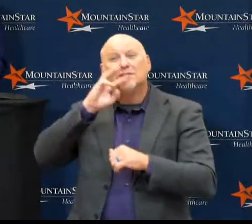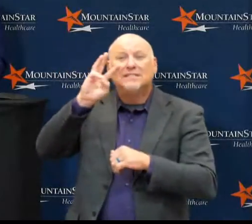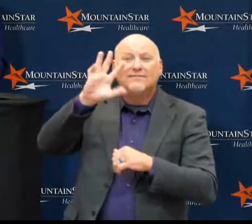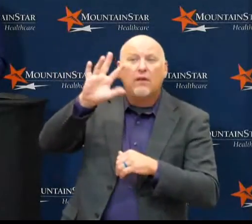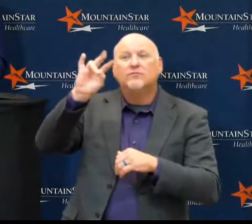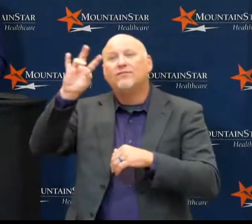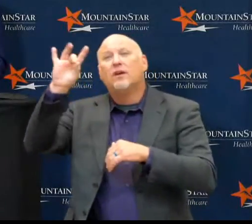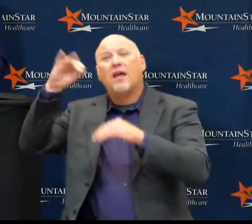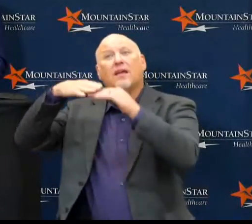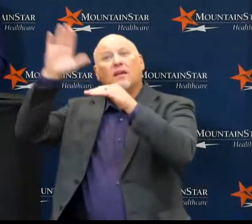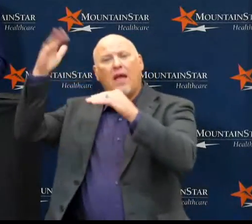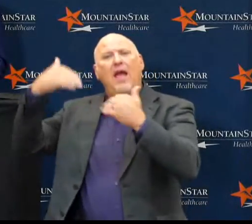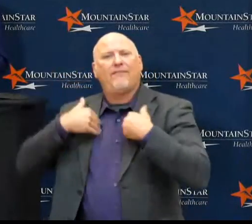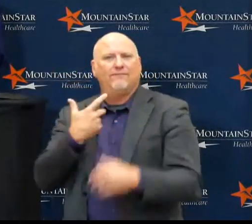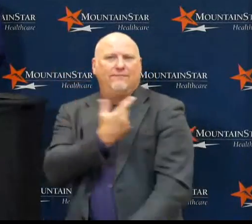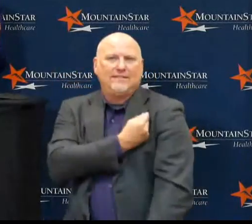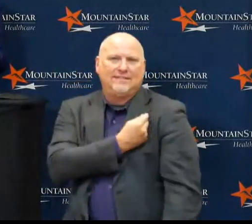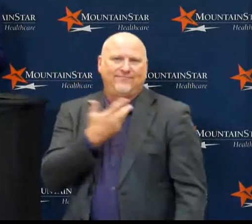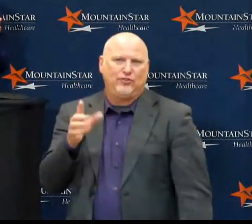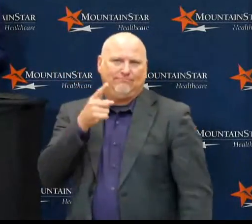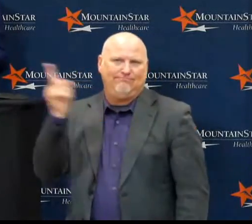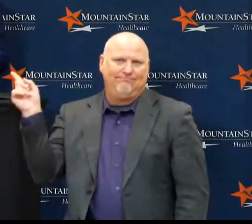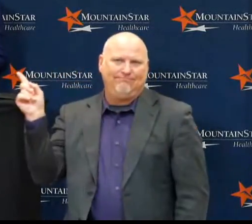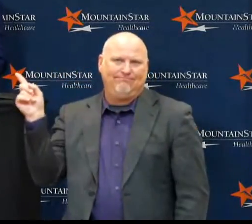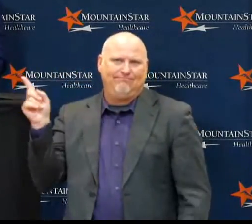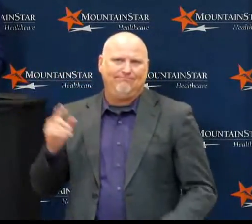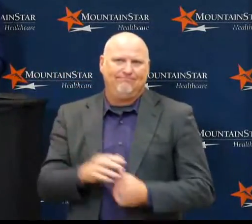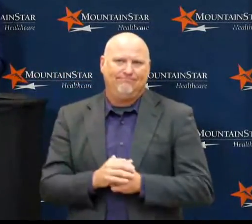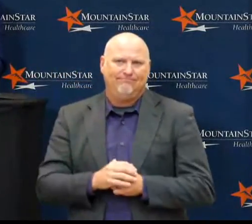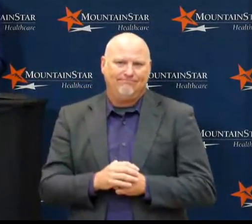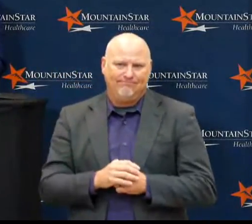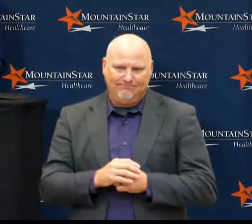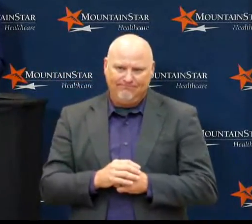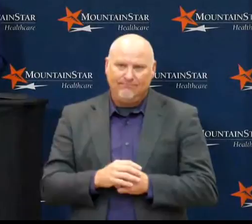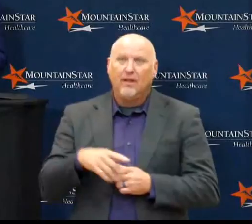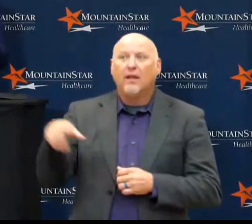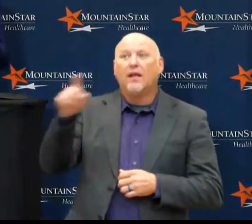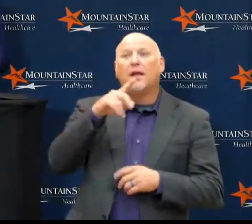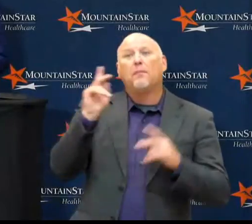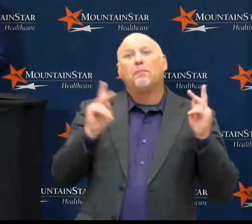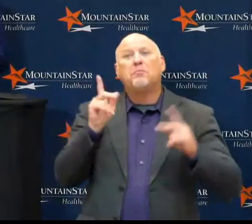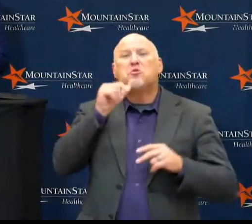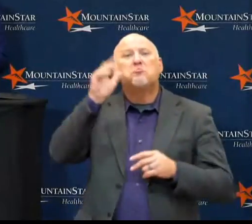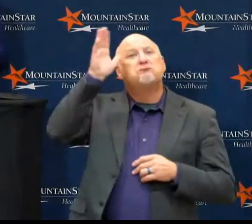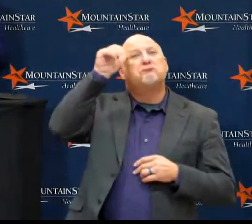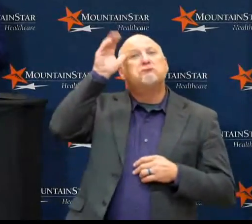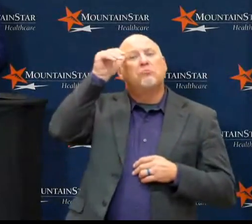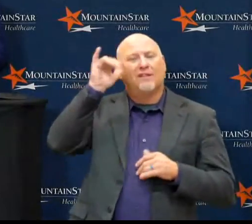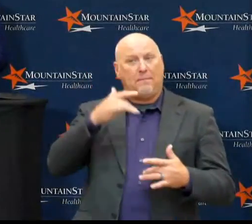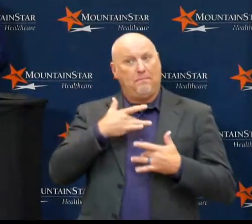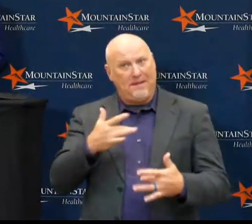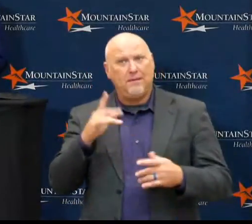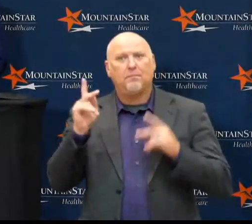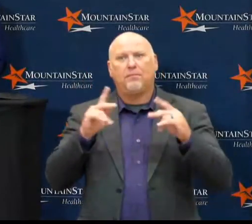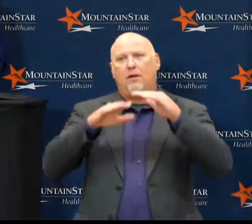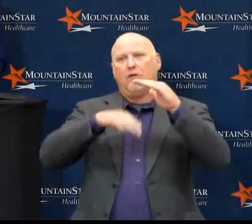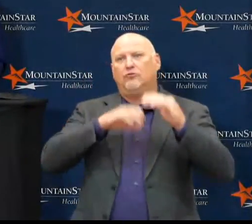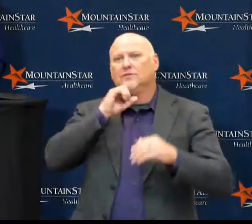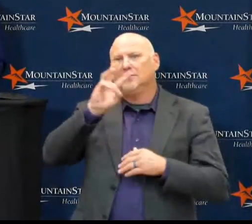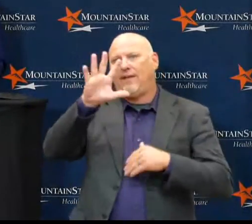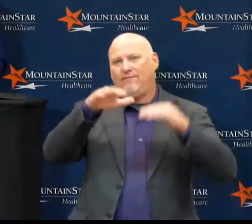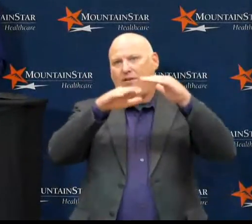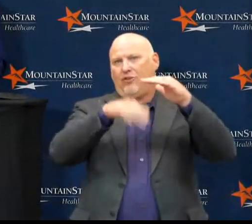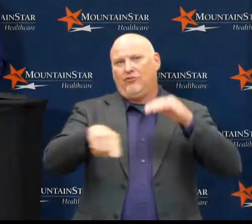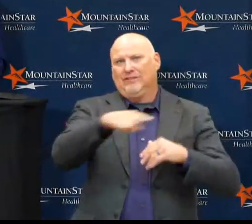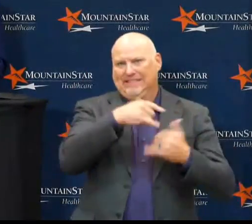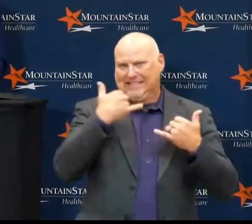not got vaccinated at those same rates. We're basically 90% over the age of 65. So it's under that are not, and that's a problem, and that's why we're